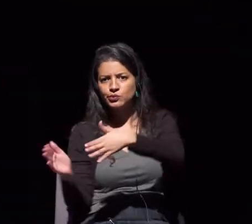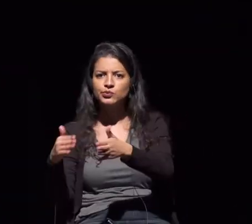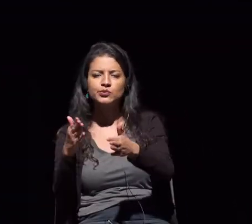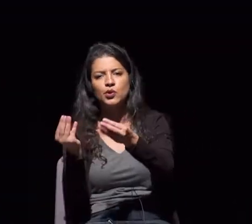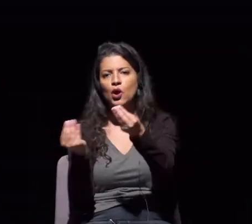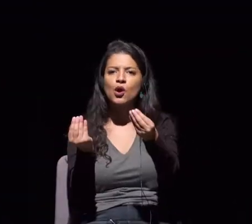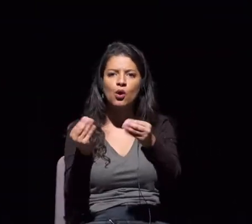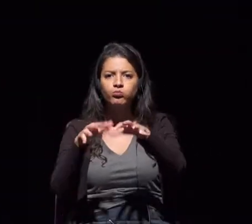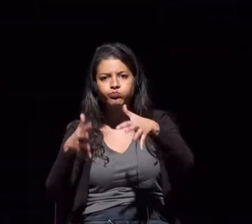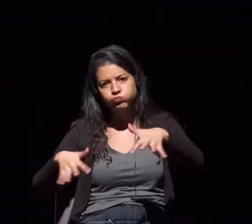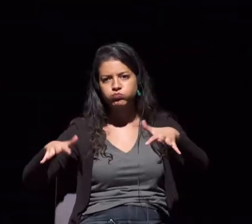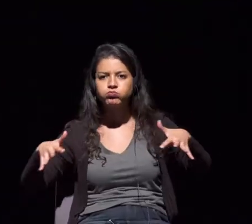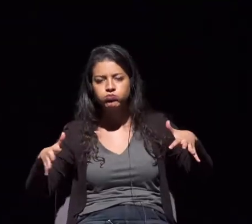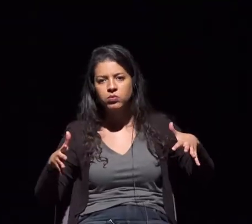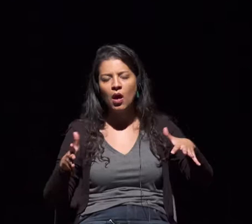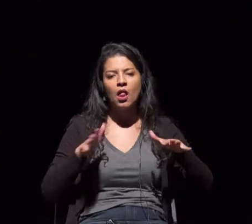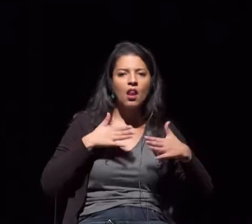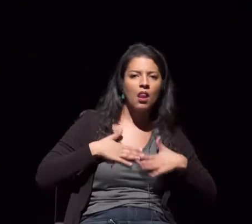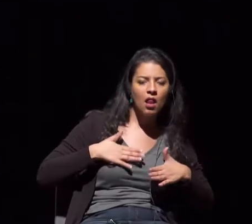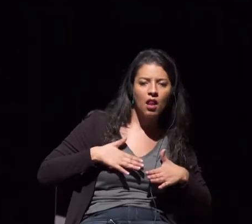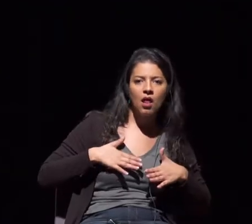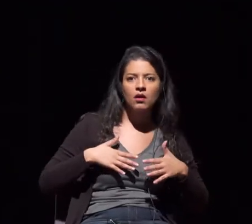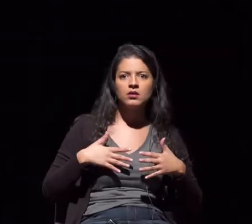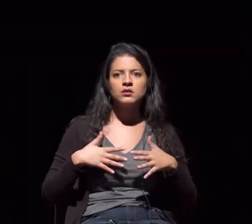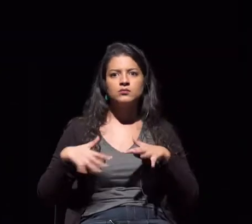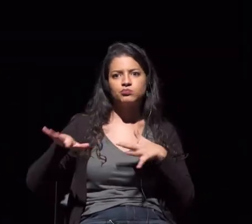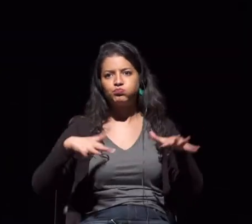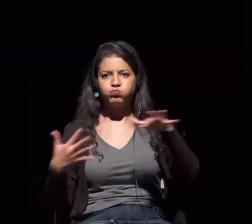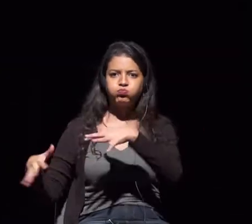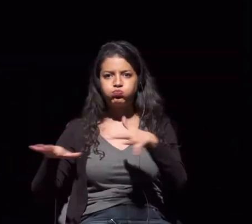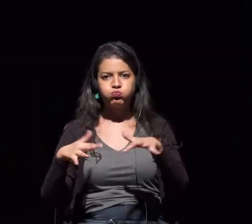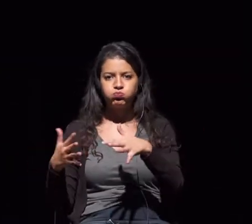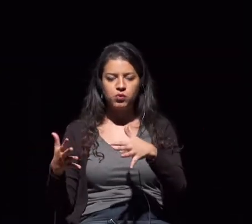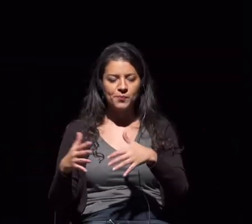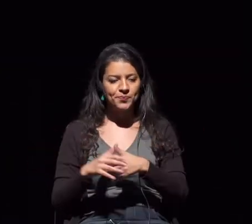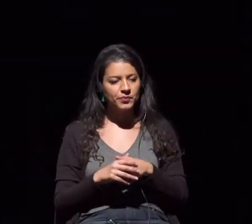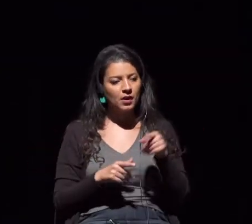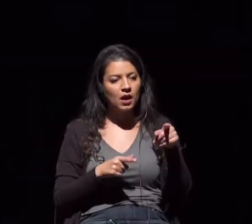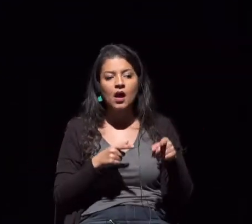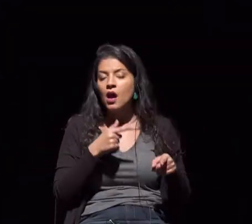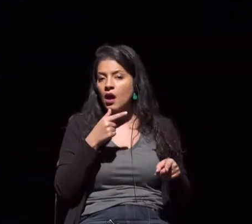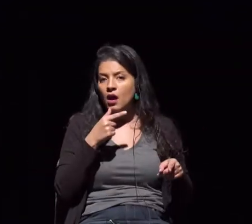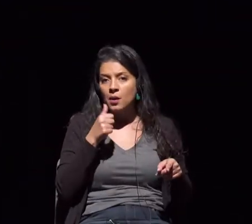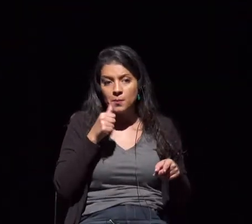this decommissioned lighthouse, you know, as the sort of key